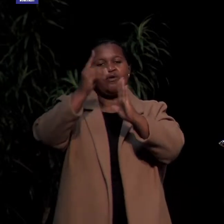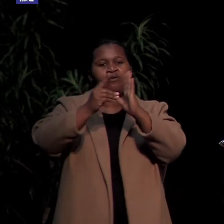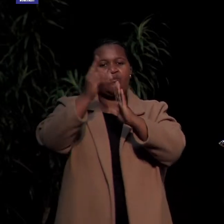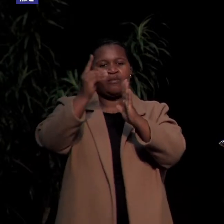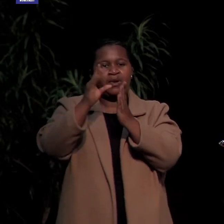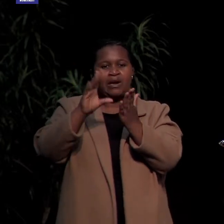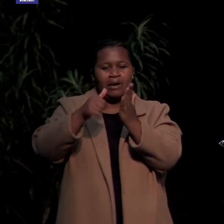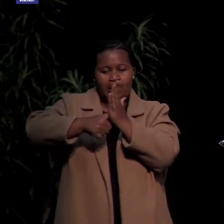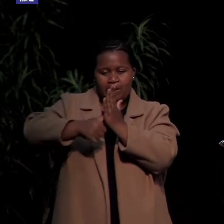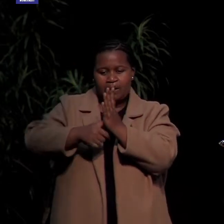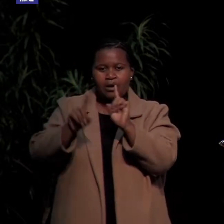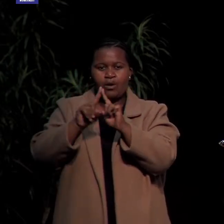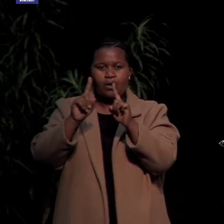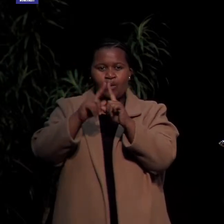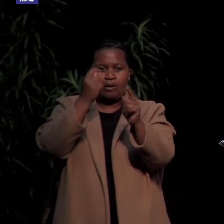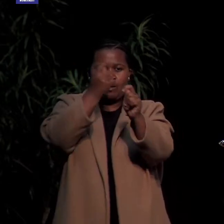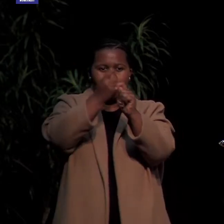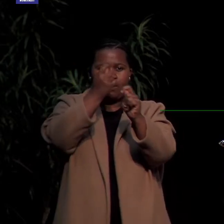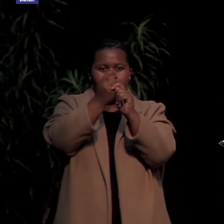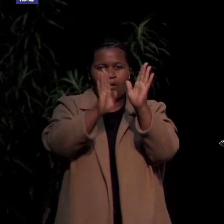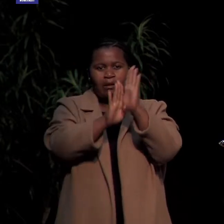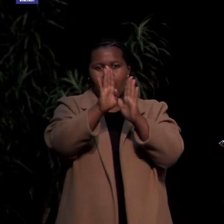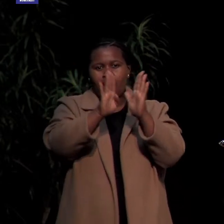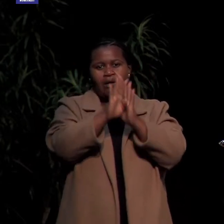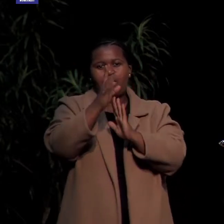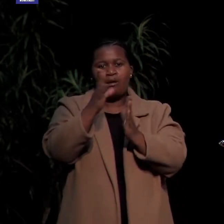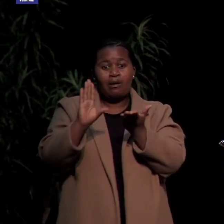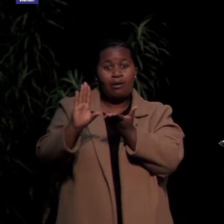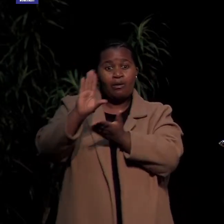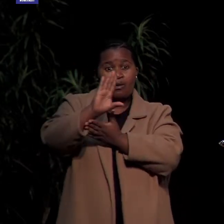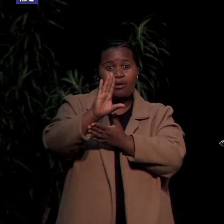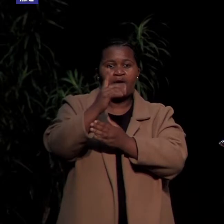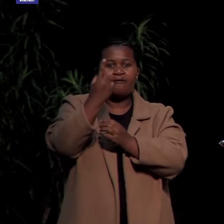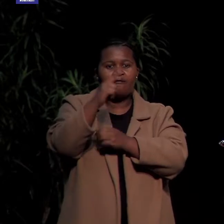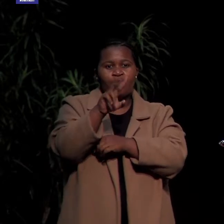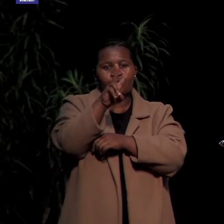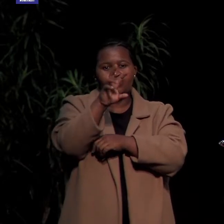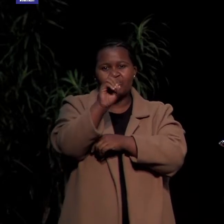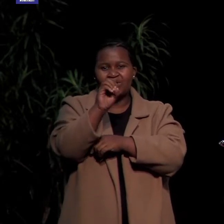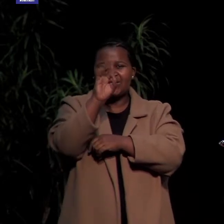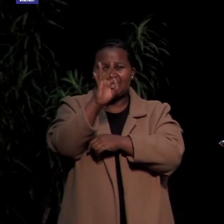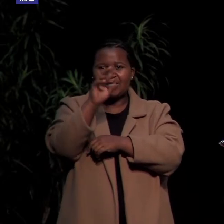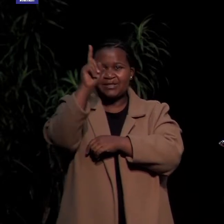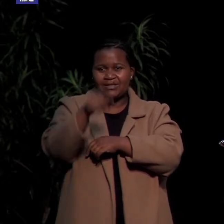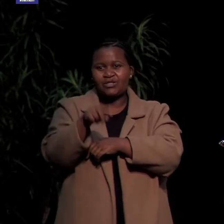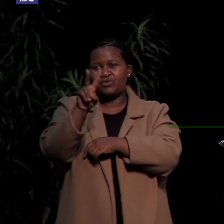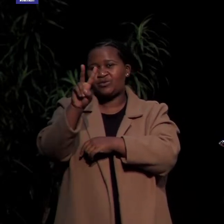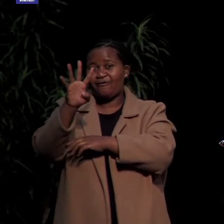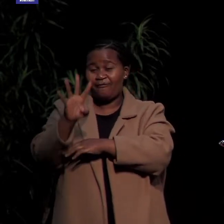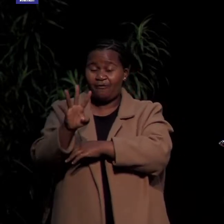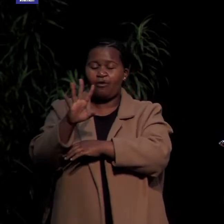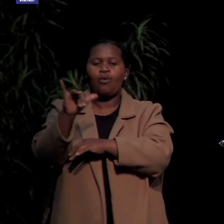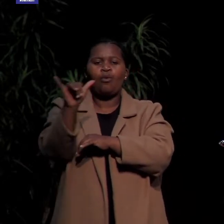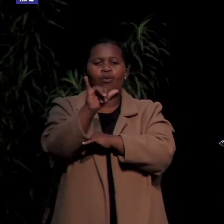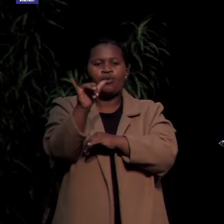and the Informal Settlement Upgrading Partnership Grant allocations for 2023-2024, which is not informed